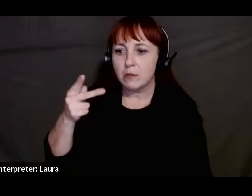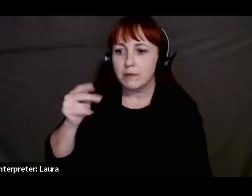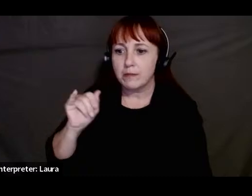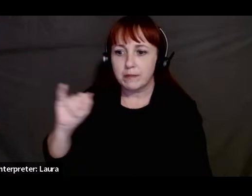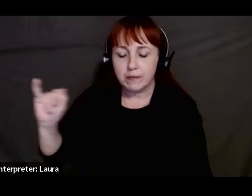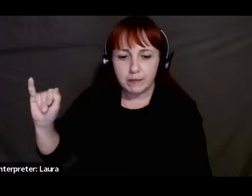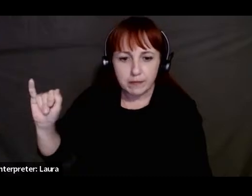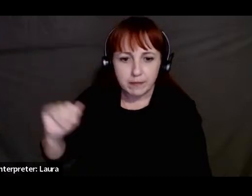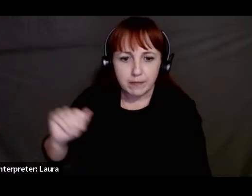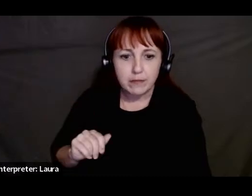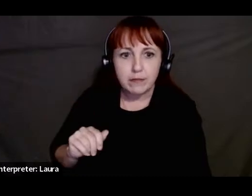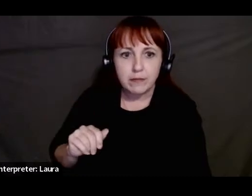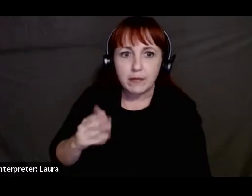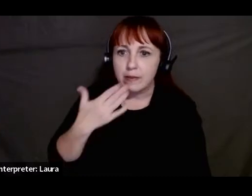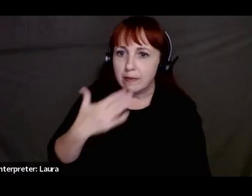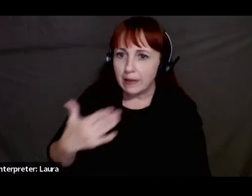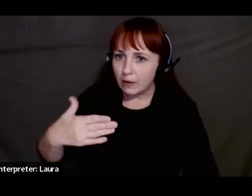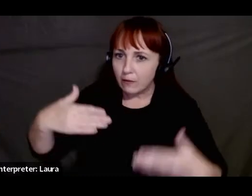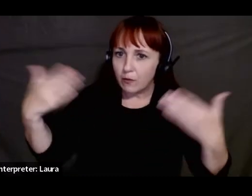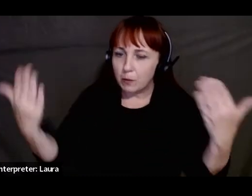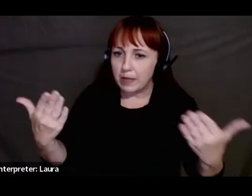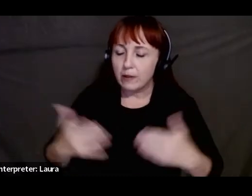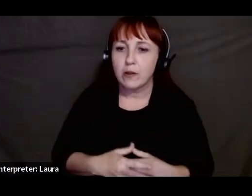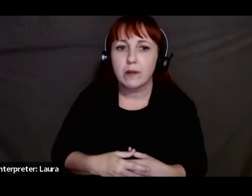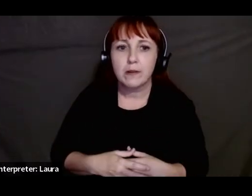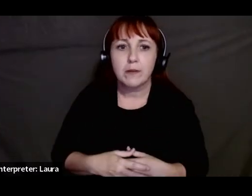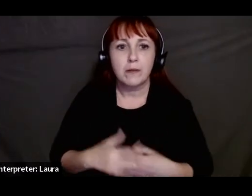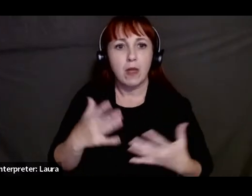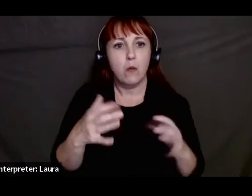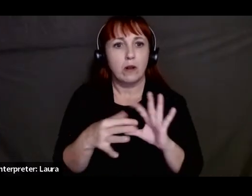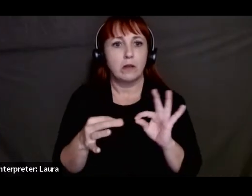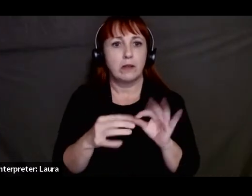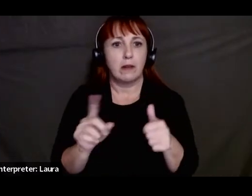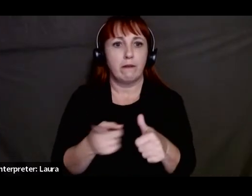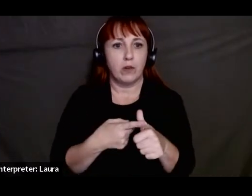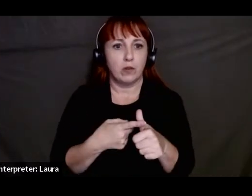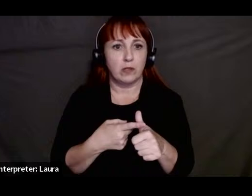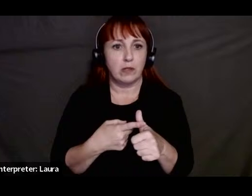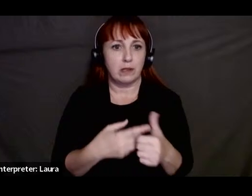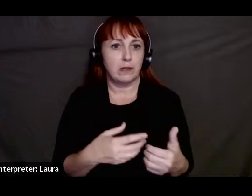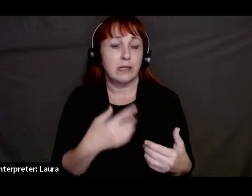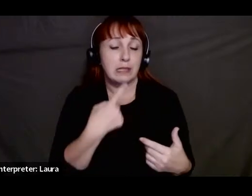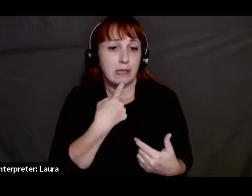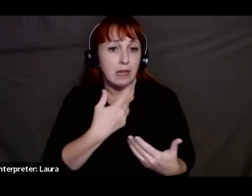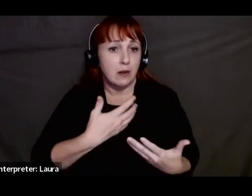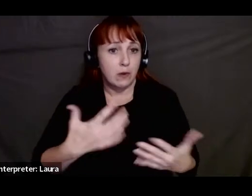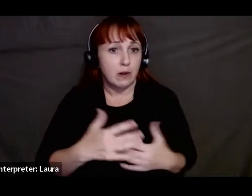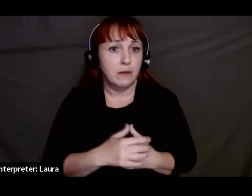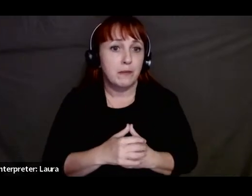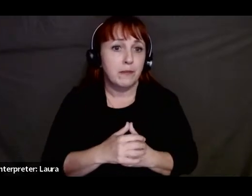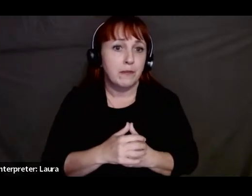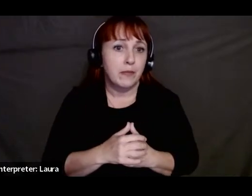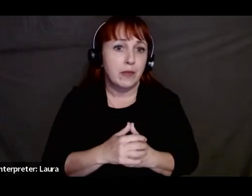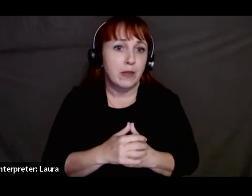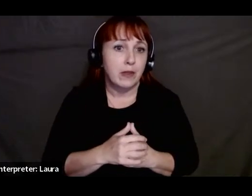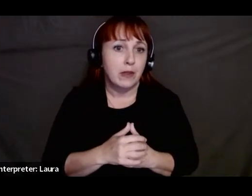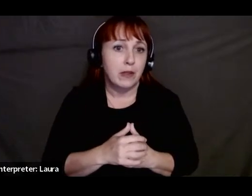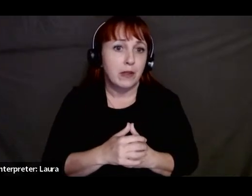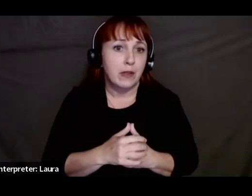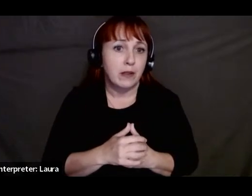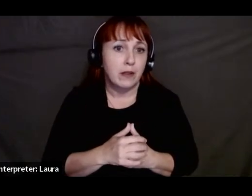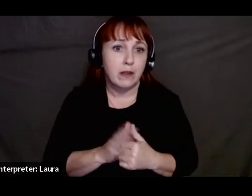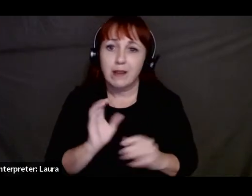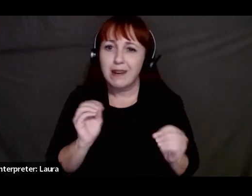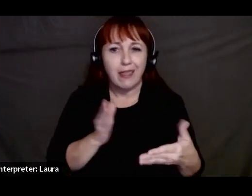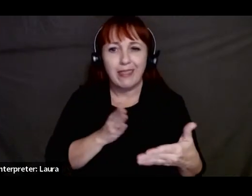N-A-W-A-H-I-N-E-K-A-H-O-O-P-I-I. Thank you for being here. I want to first say that I don't have anything against